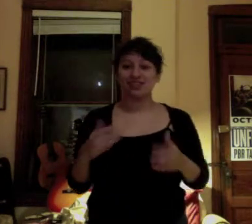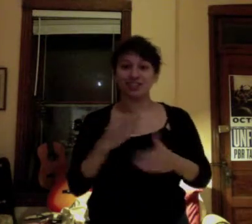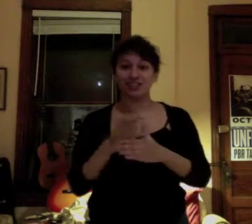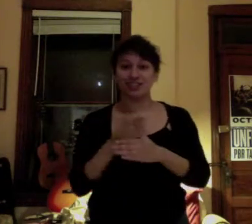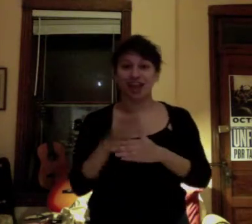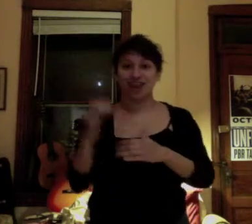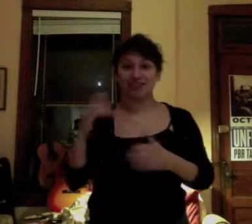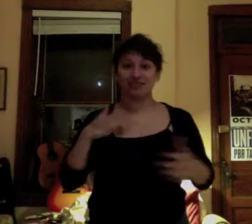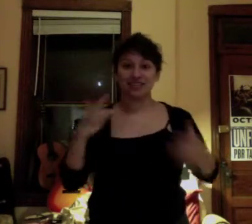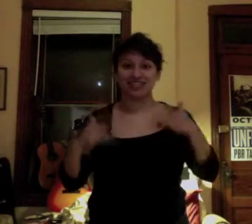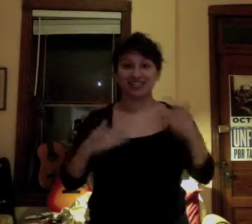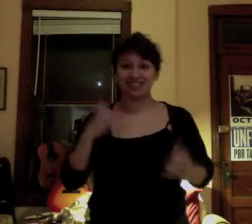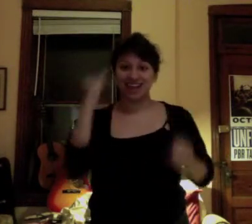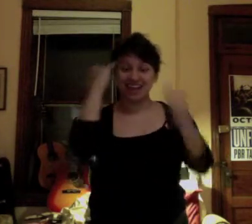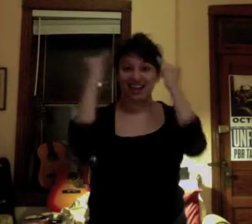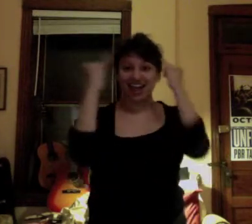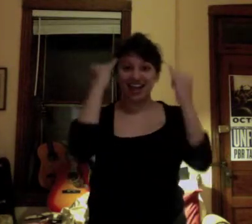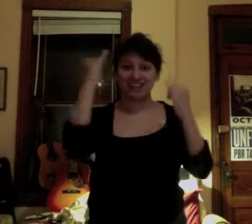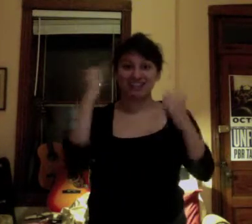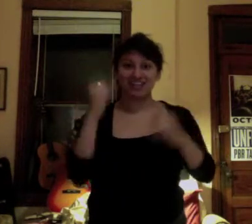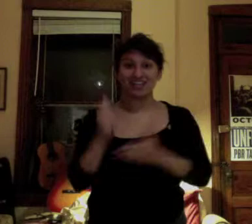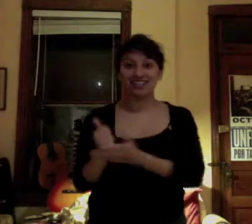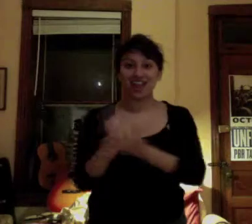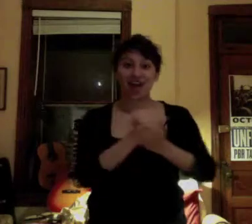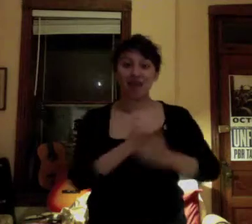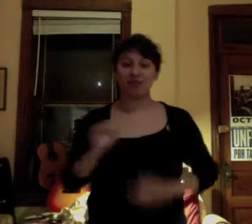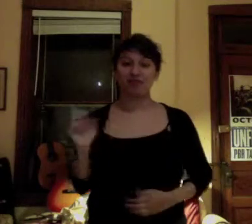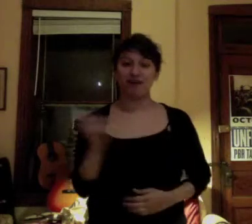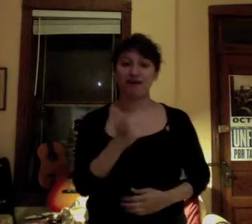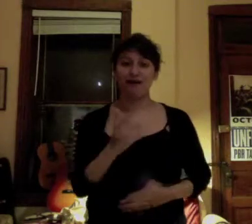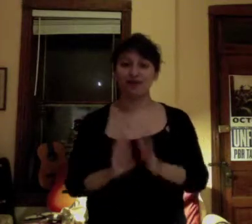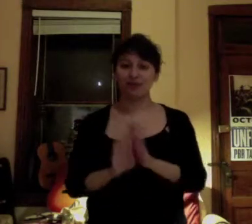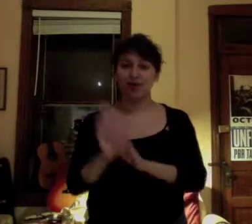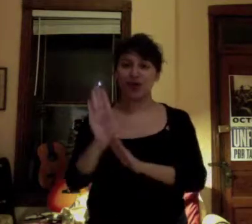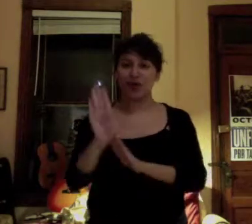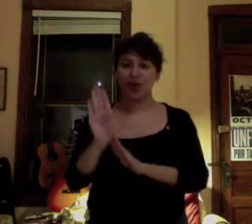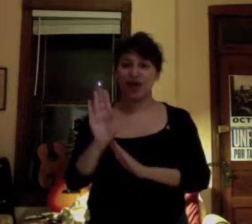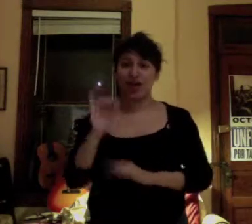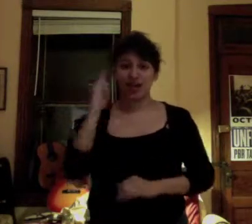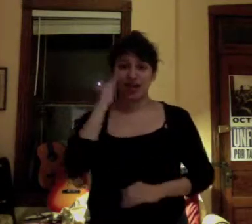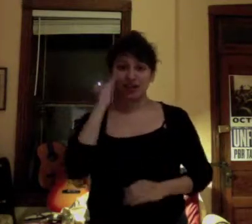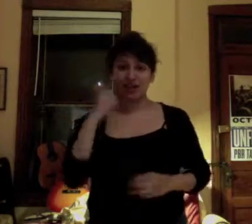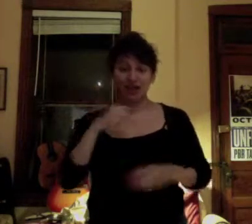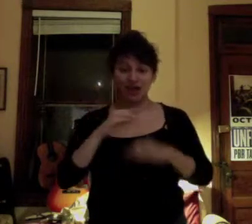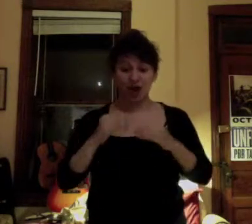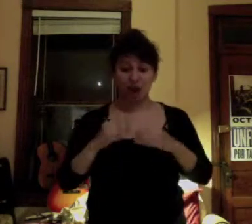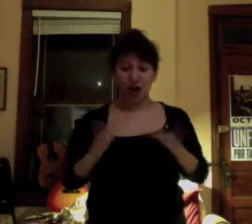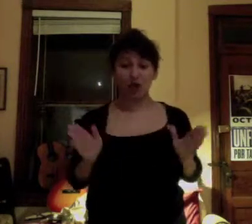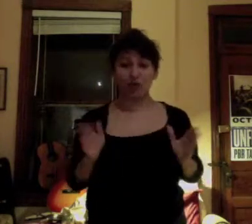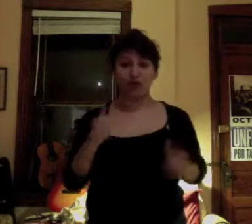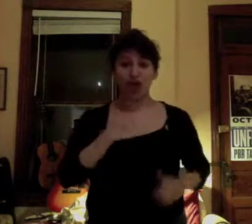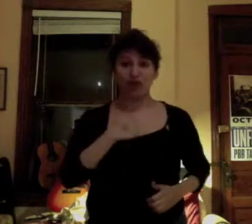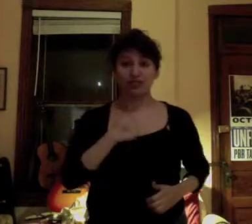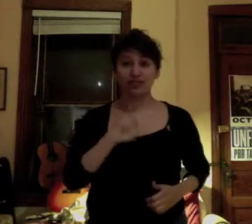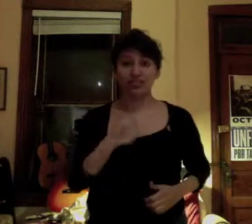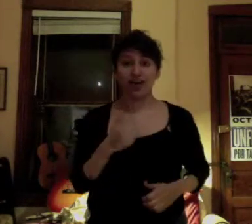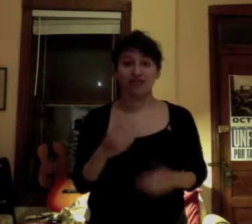ability to more fully experience our lives. These ideas come from many rich sources. However, the